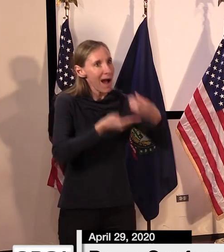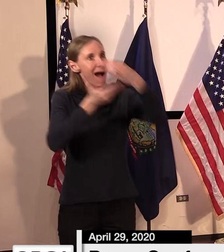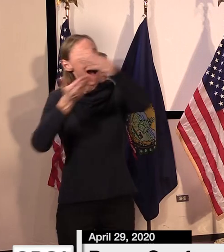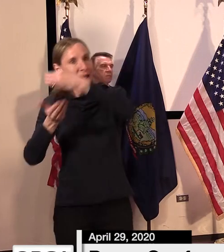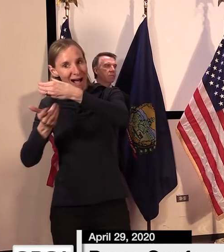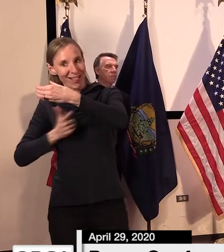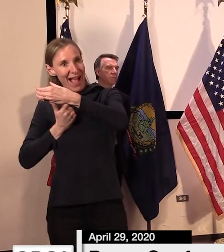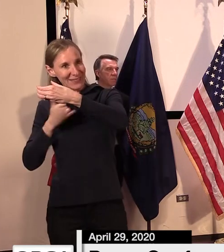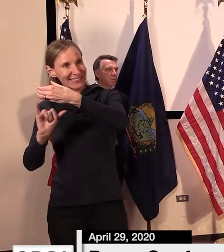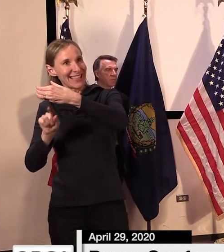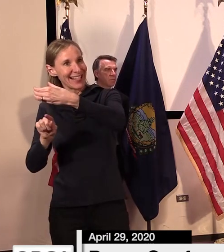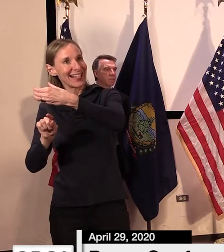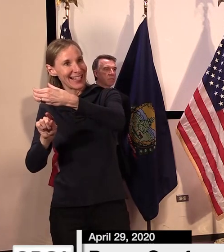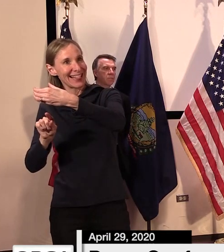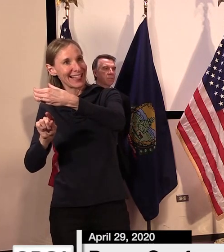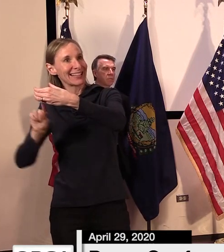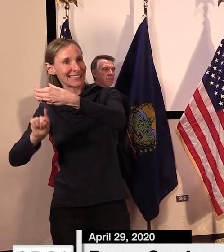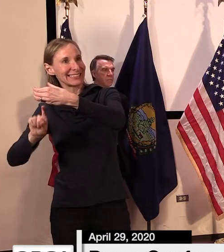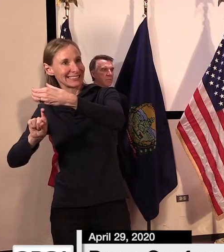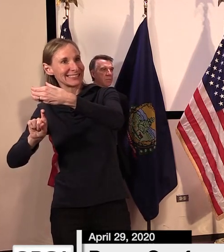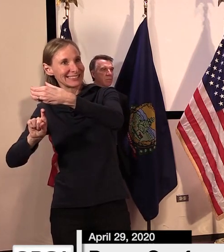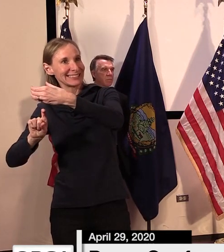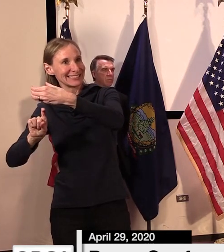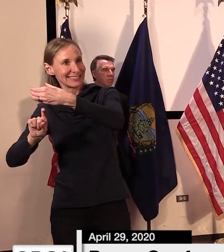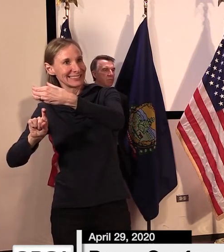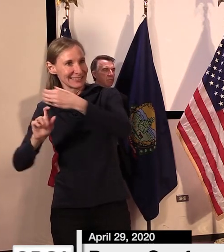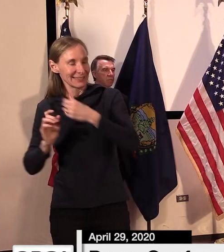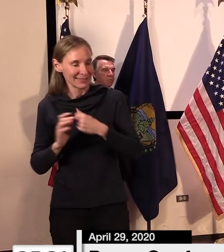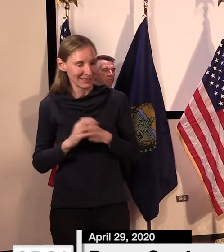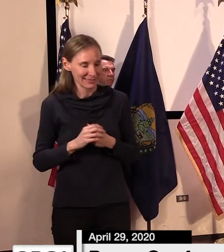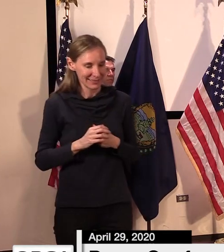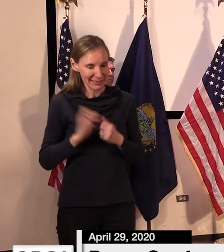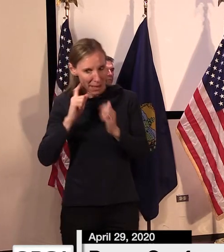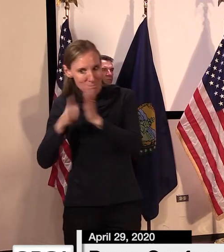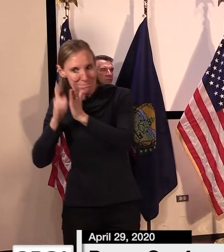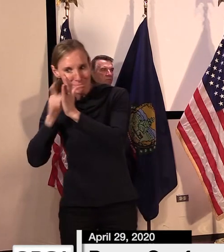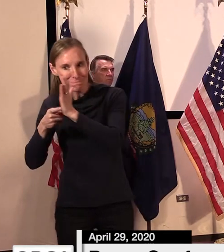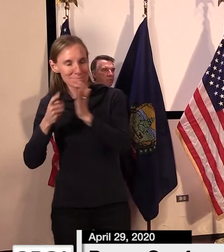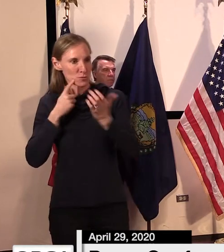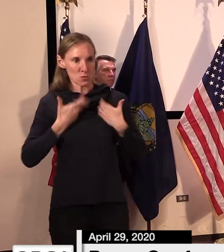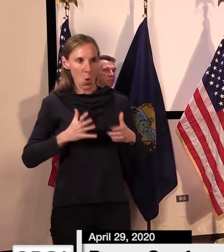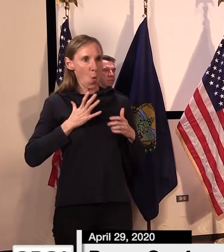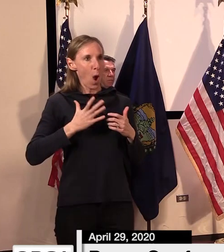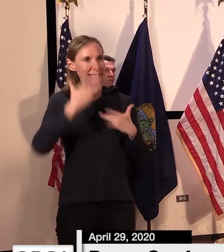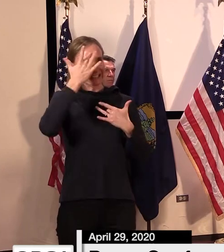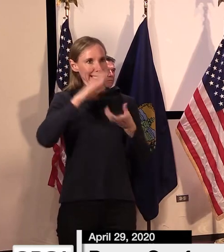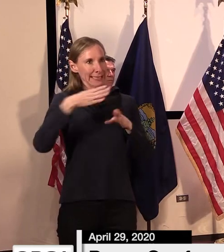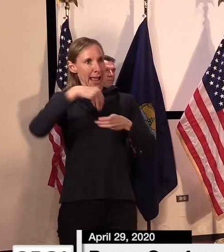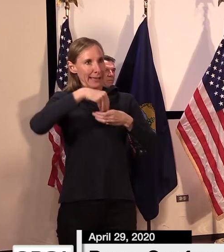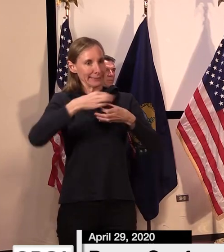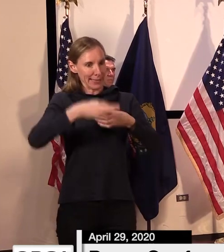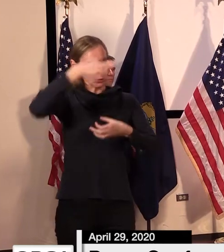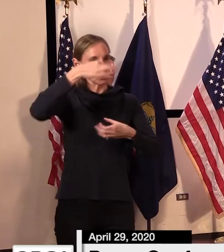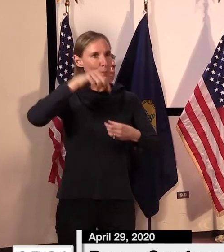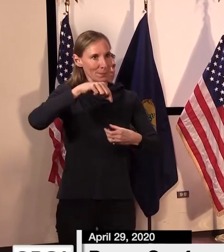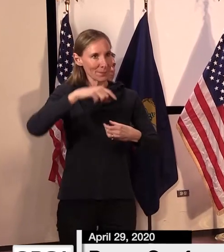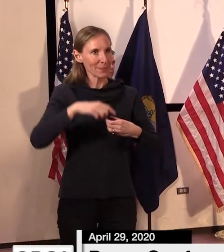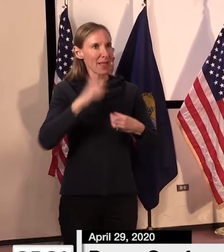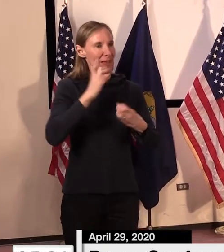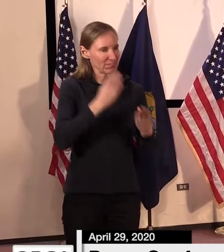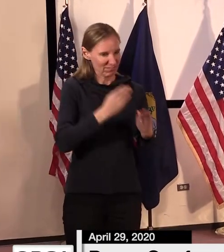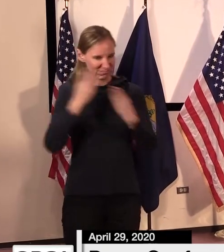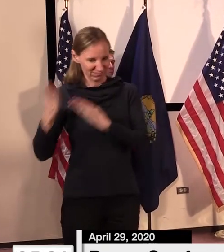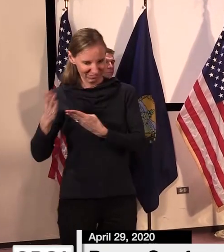the virus is transported in a way that it's viable still and we can detect it. You need to transport that